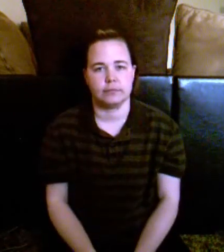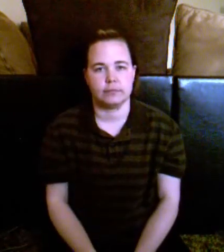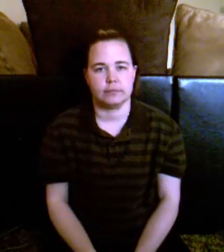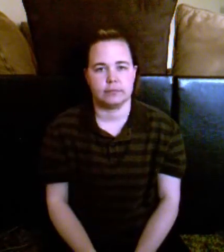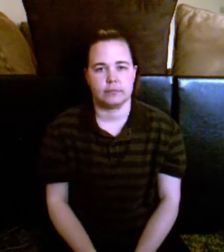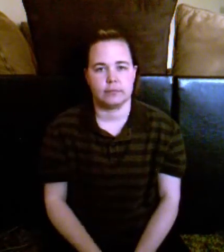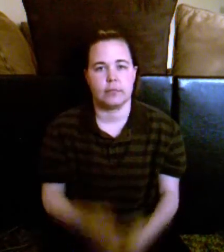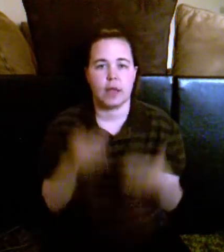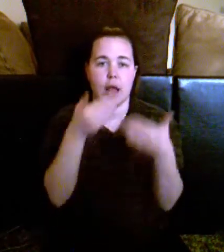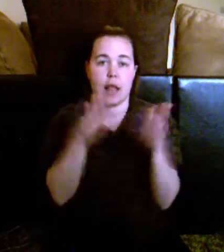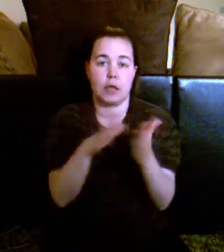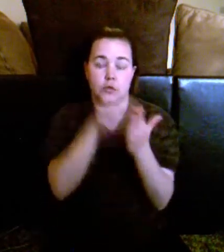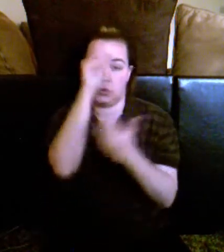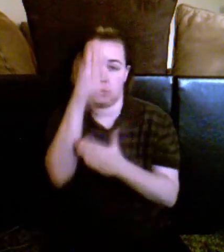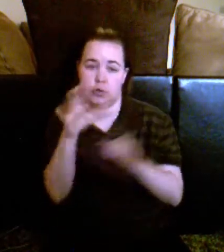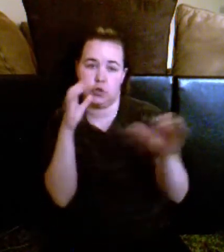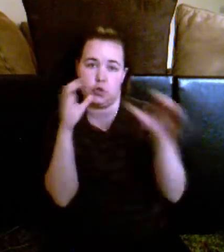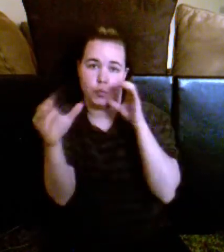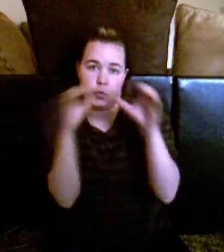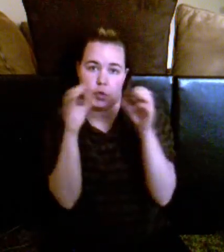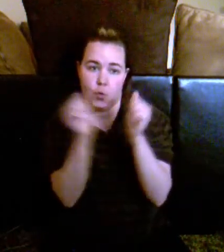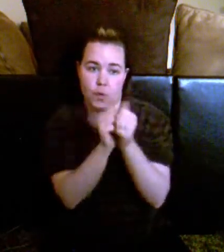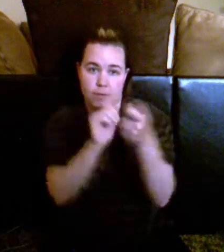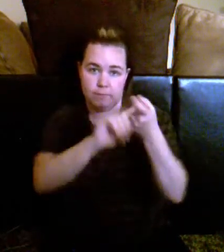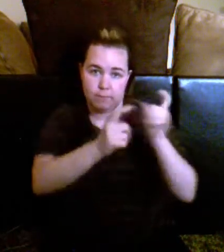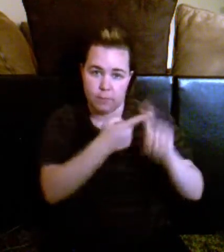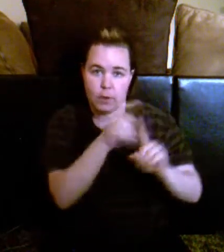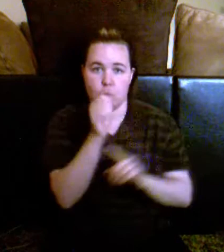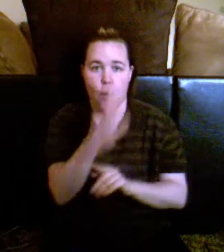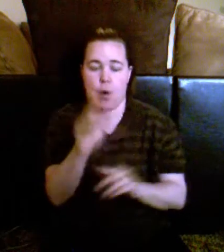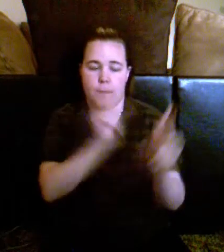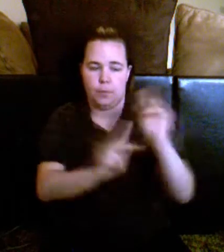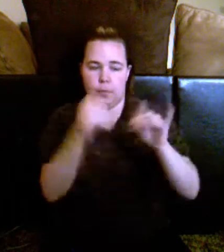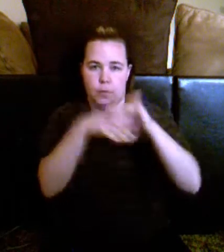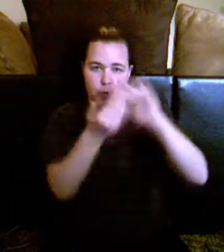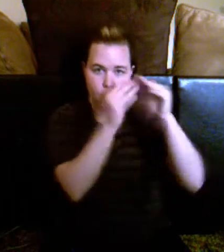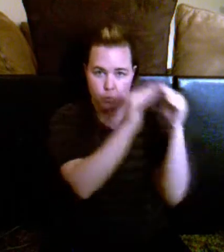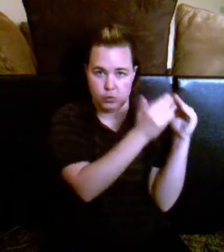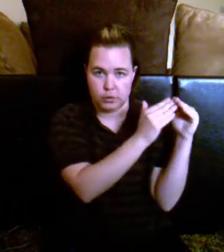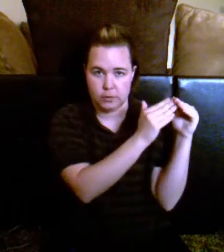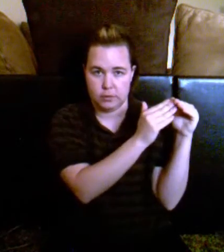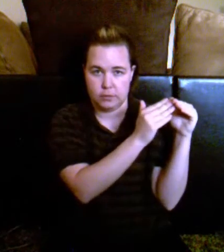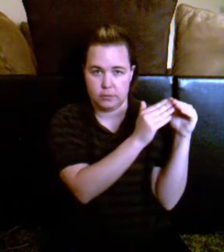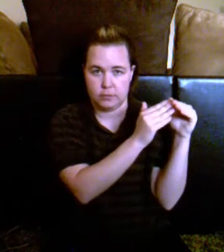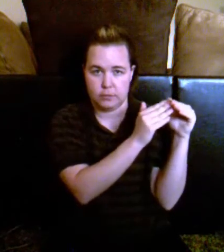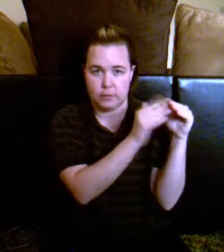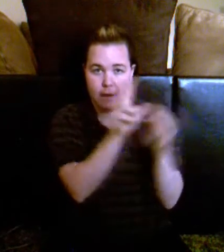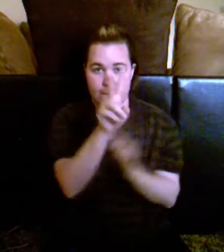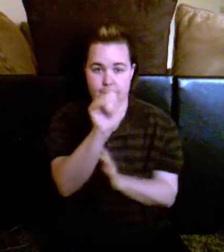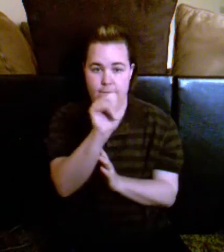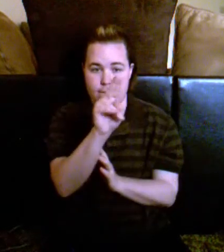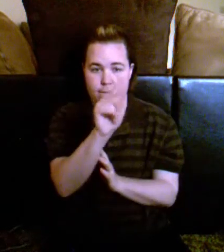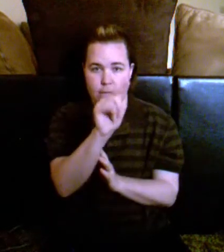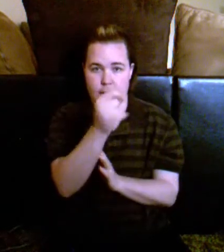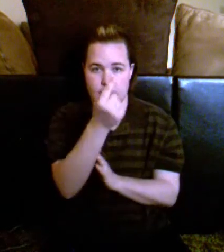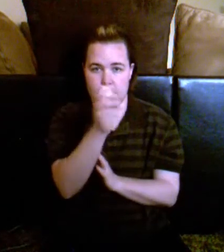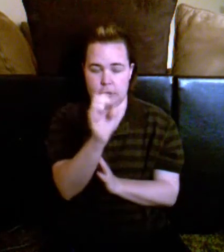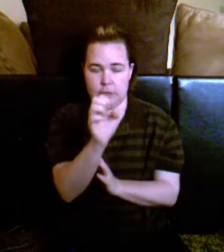It allows the students to communicate with their peers or people in the community. A Vantage communication device is an example that my